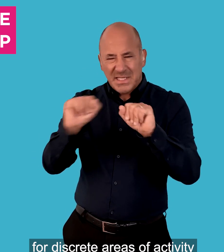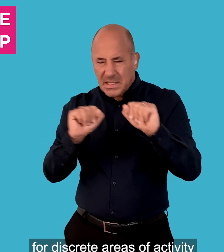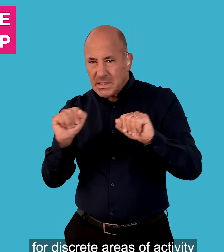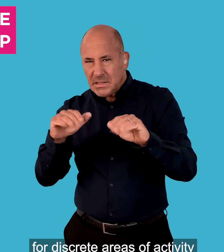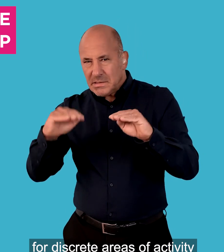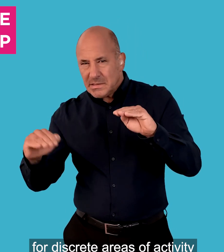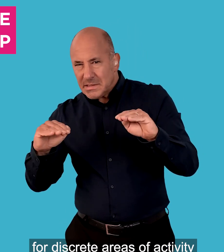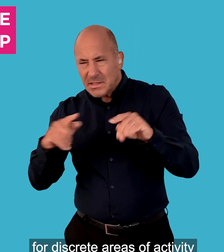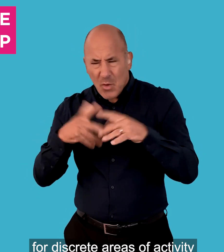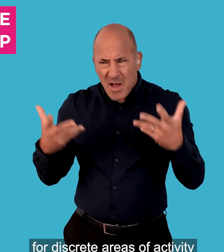of activity.